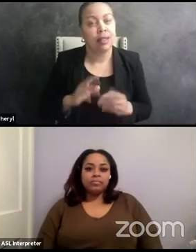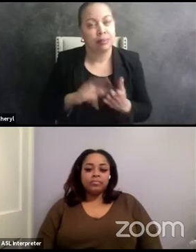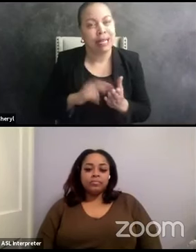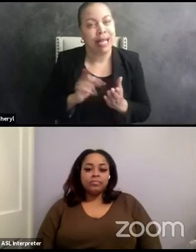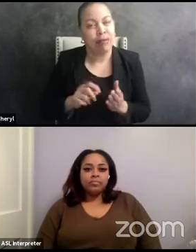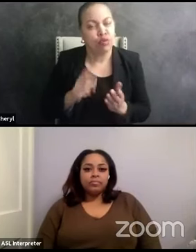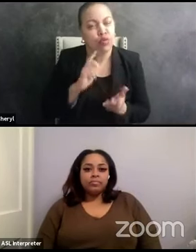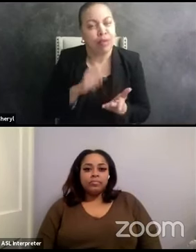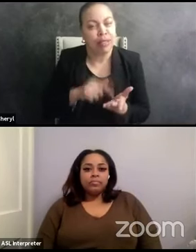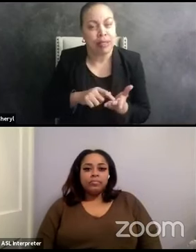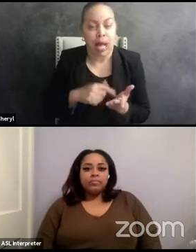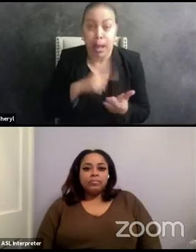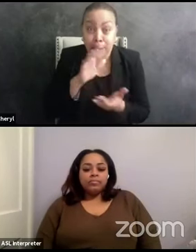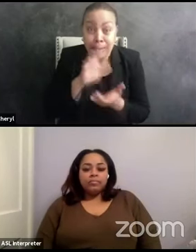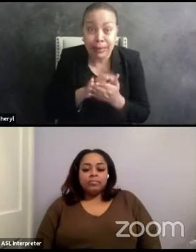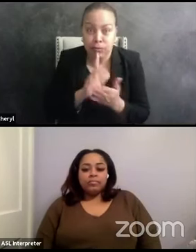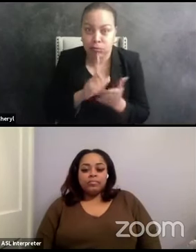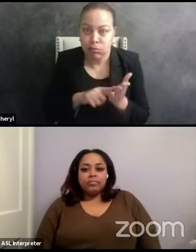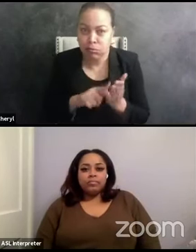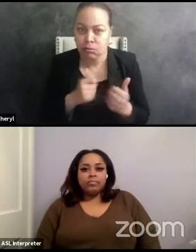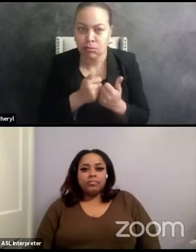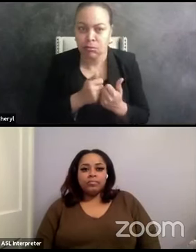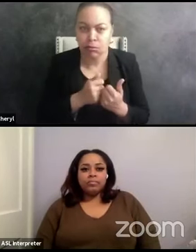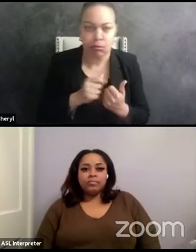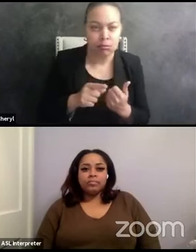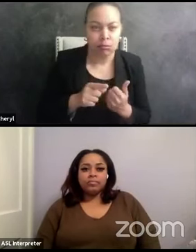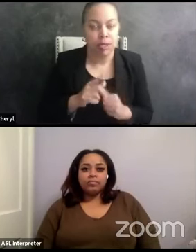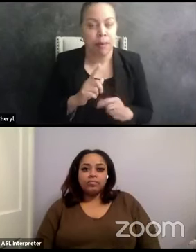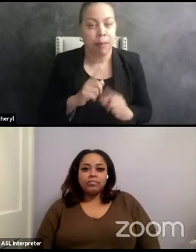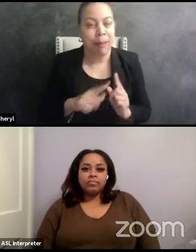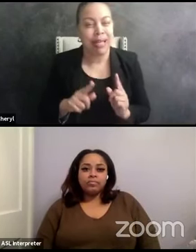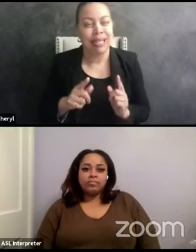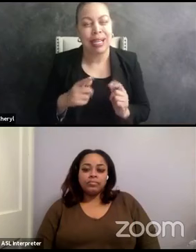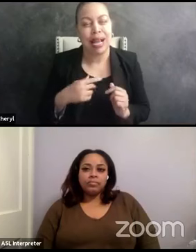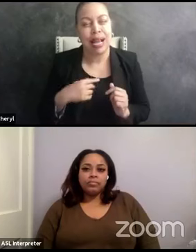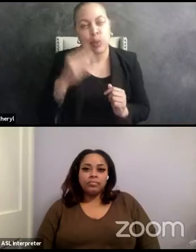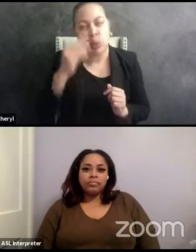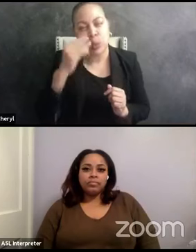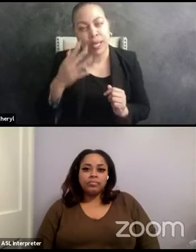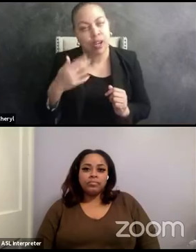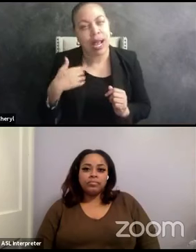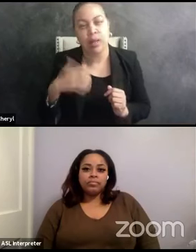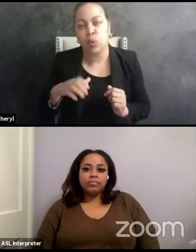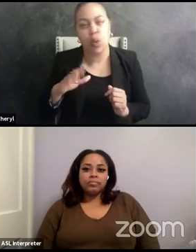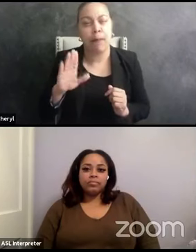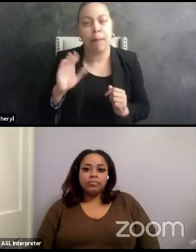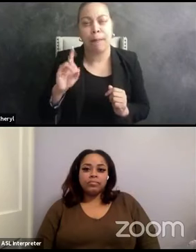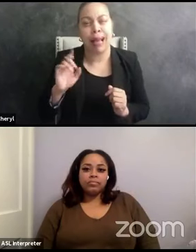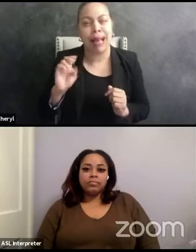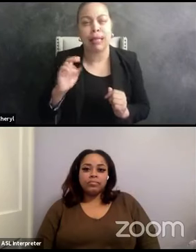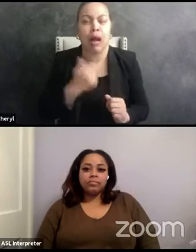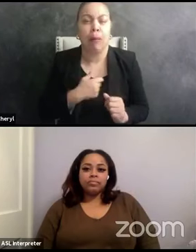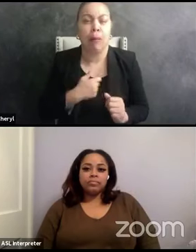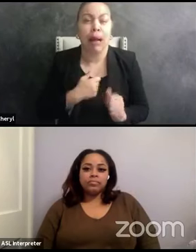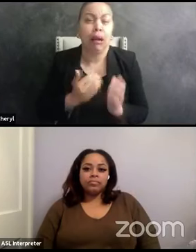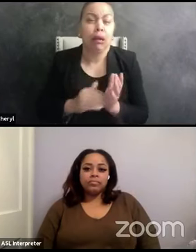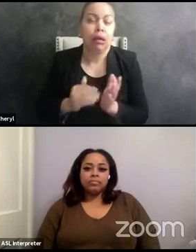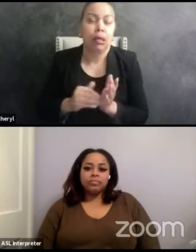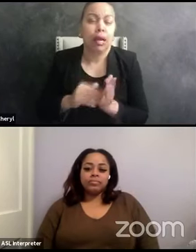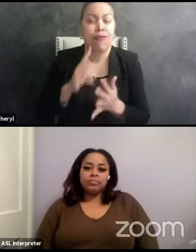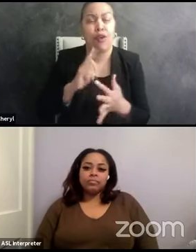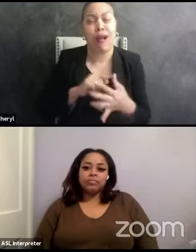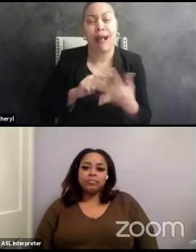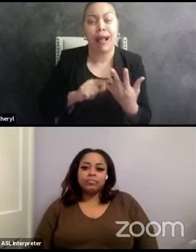in accountability, but I also believe, like, I don't care. I don't want the Joe Biden apology tour. What I want